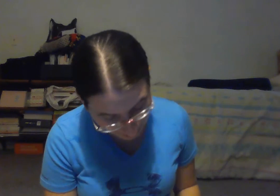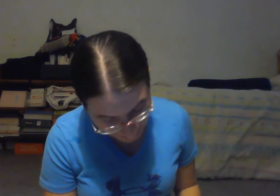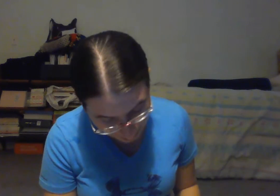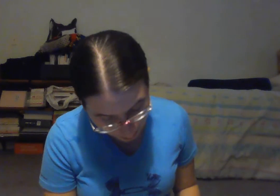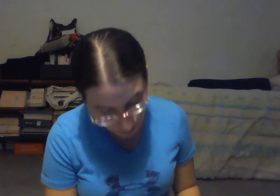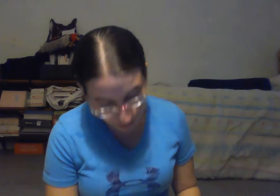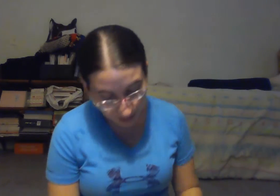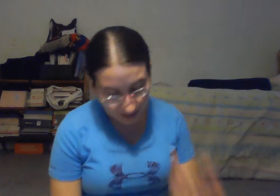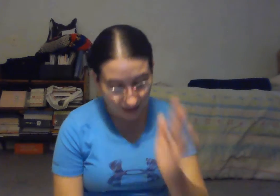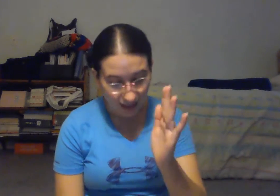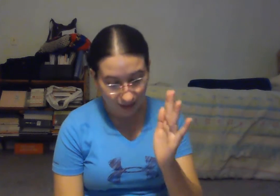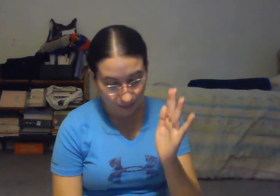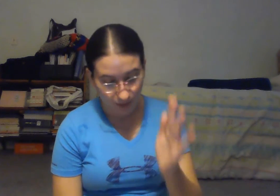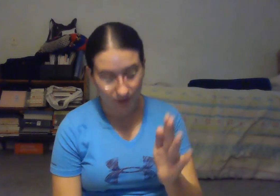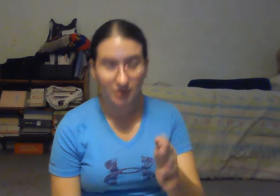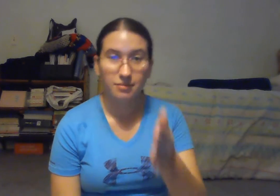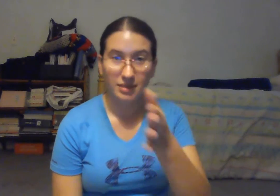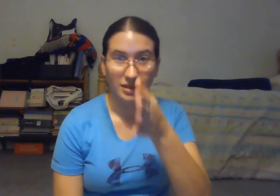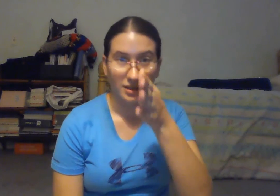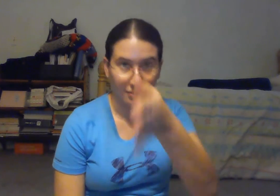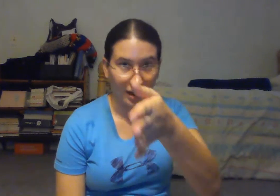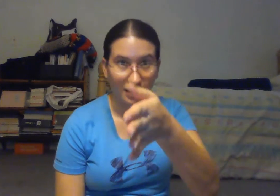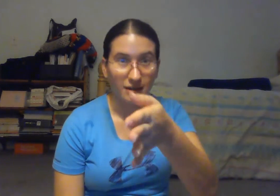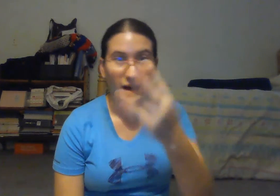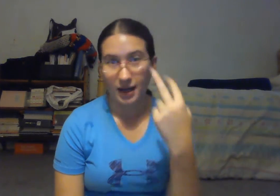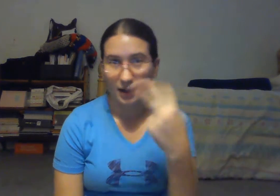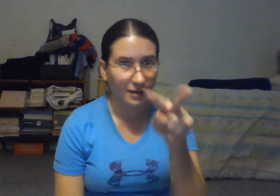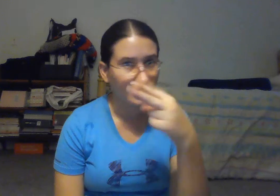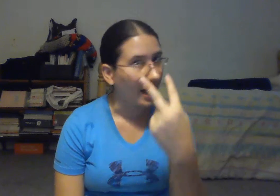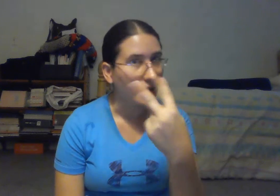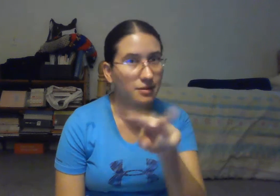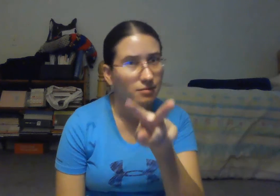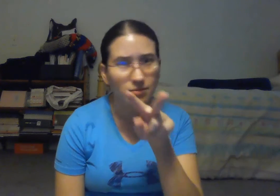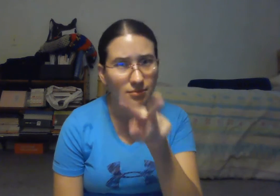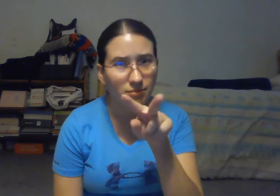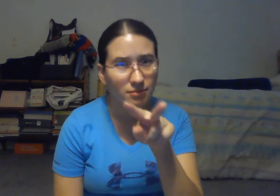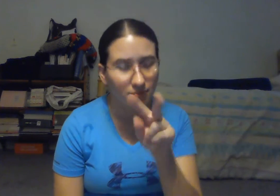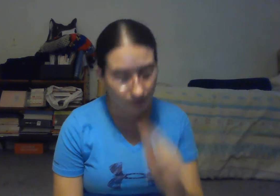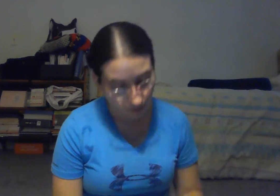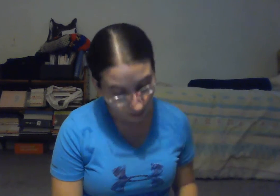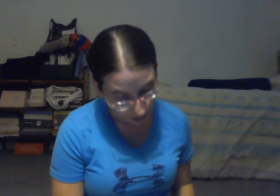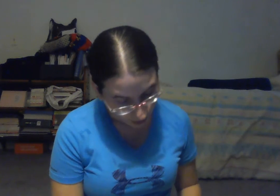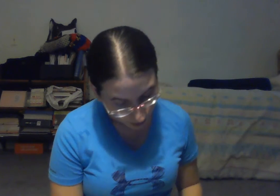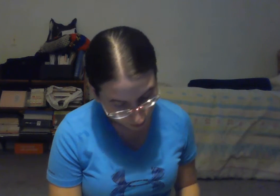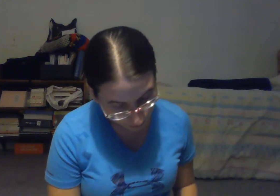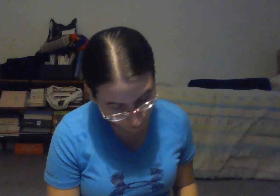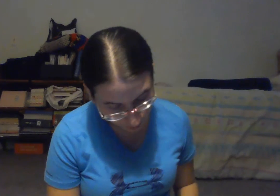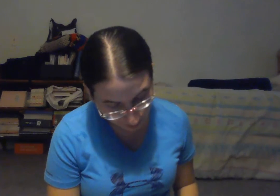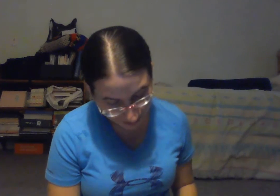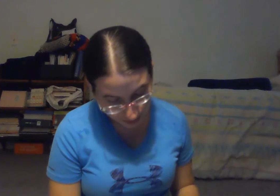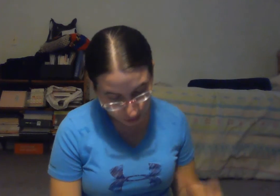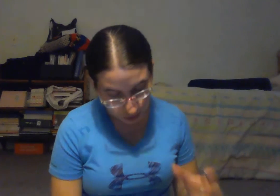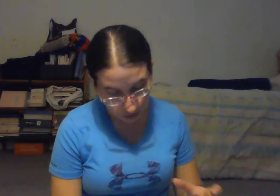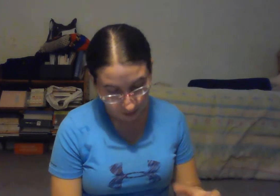signer looks directly at the person being commanded, eye contact. The verb has a sharp